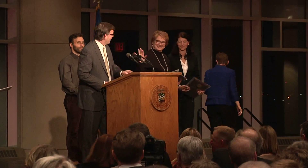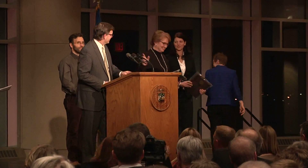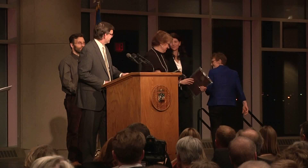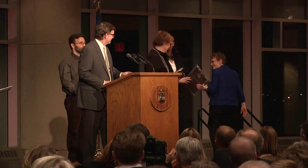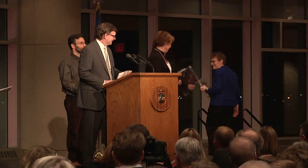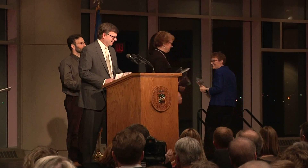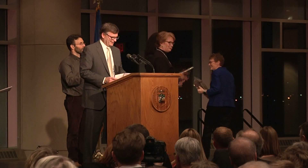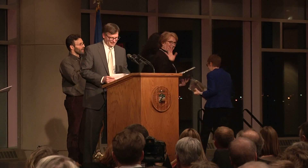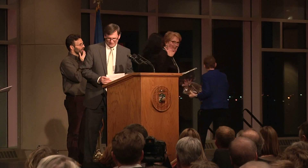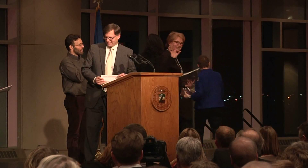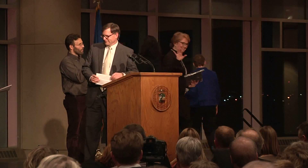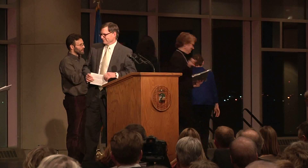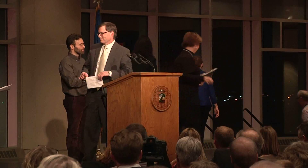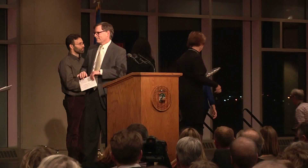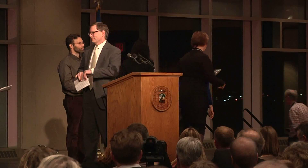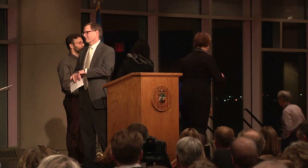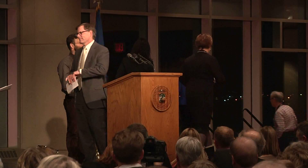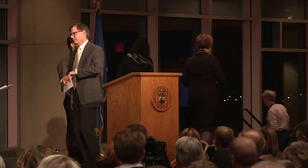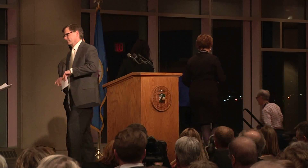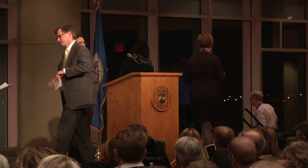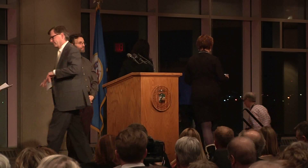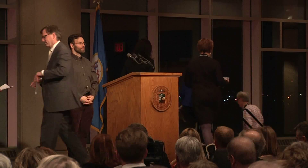Thank you very much.